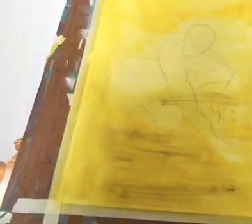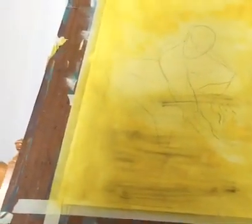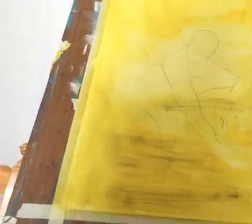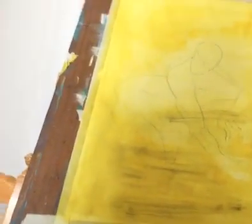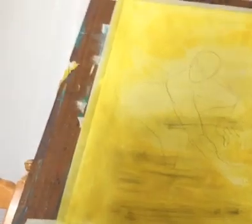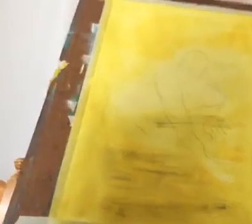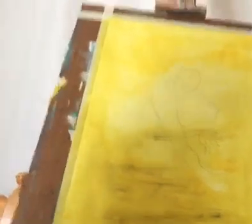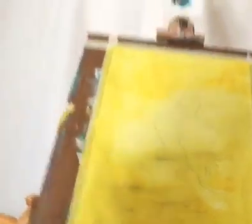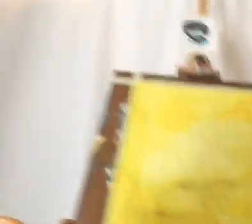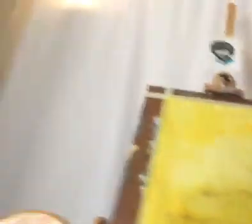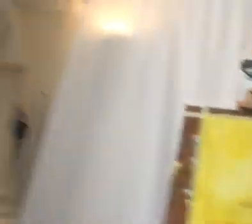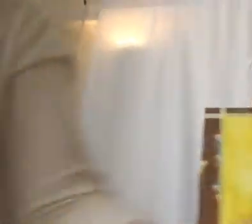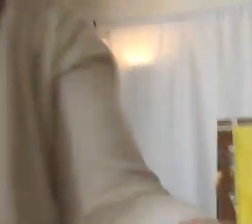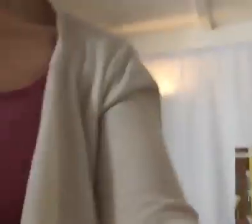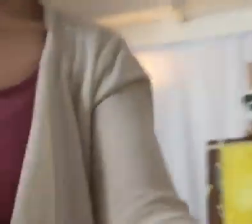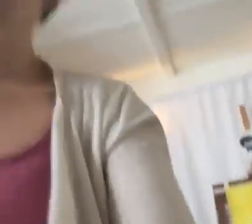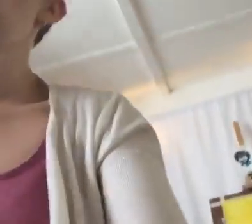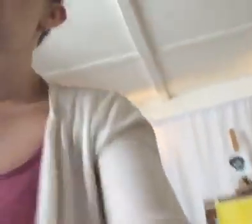sec. There we